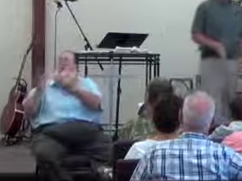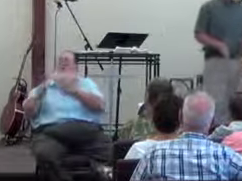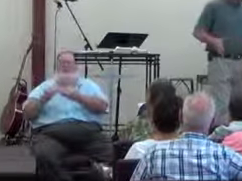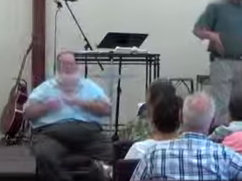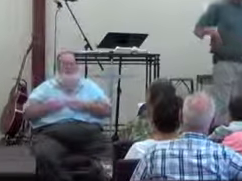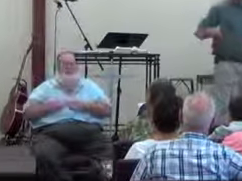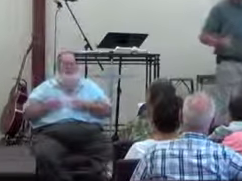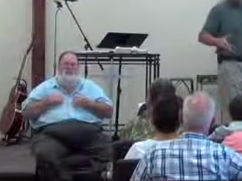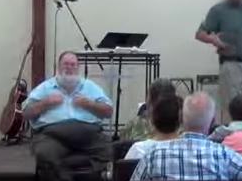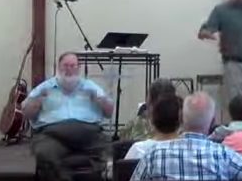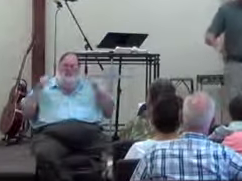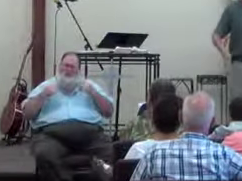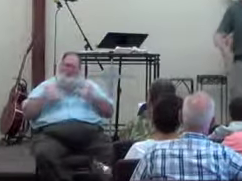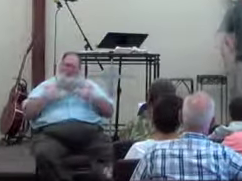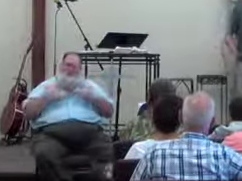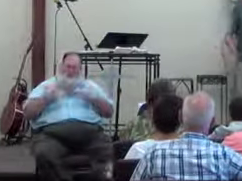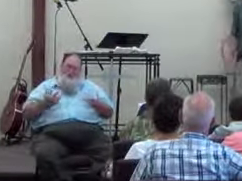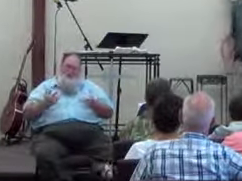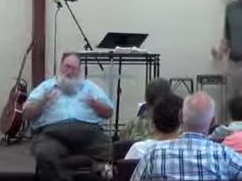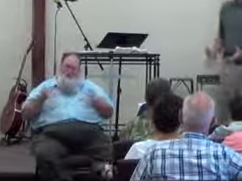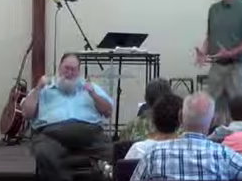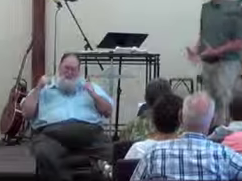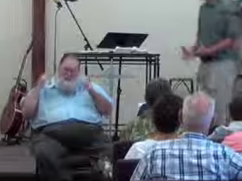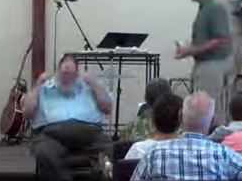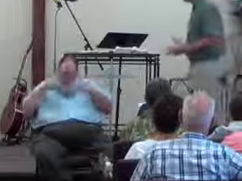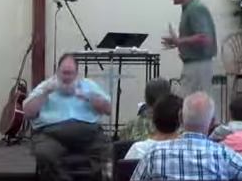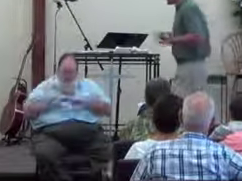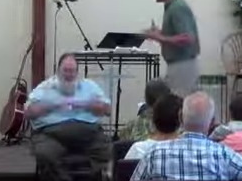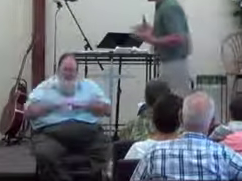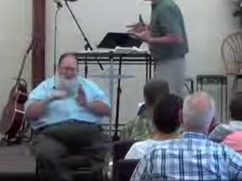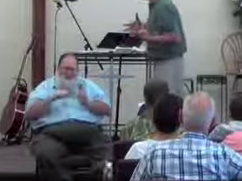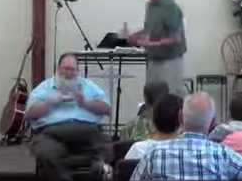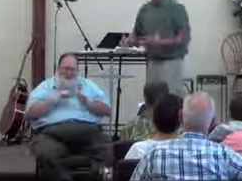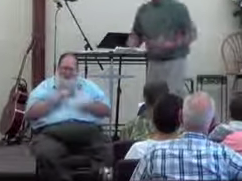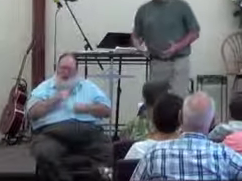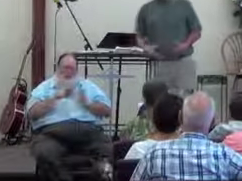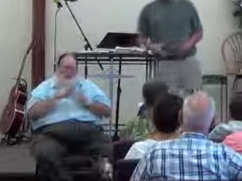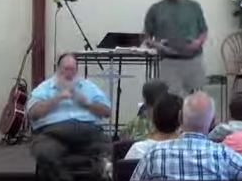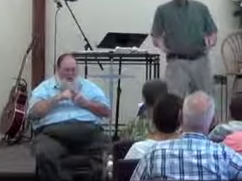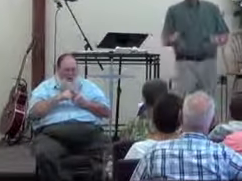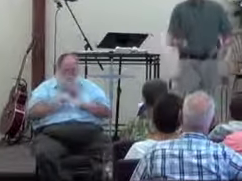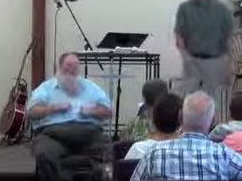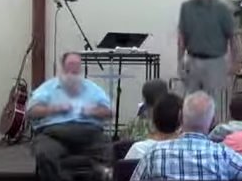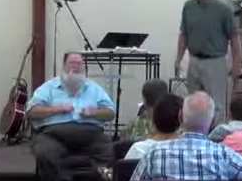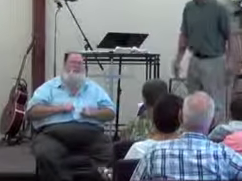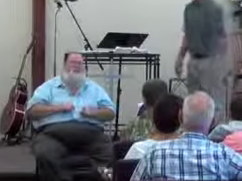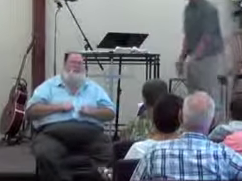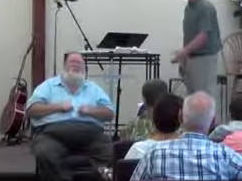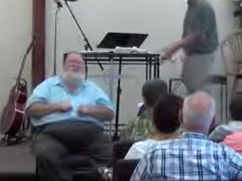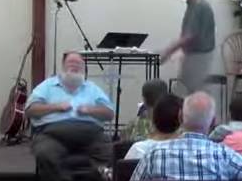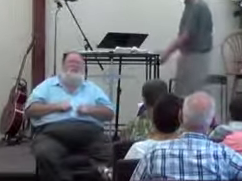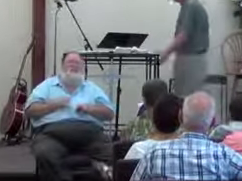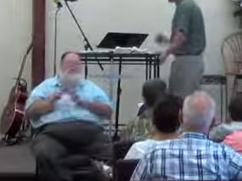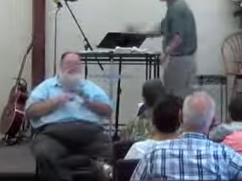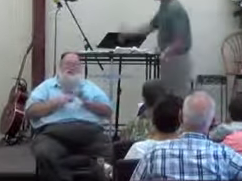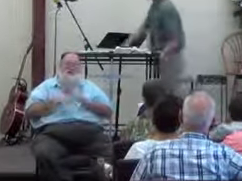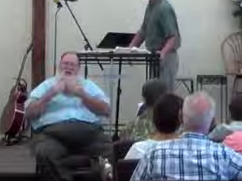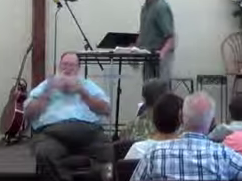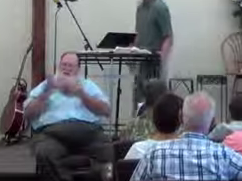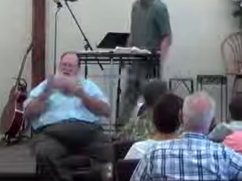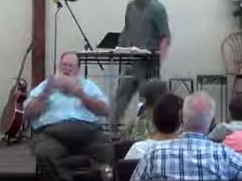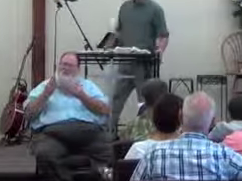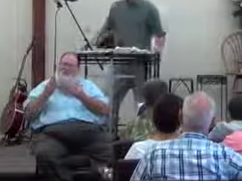time instead of remember and focus on the positive and to be thankful and to be in worship and to enter